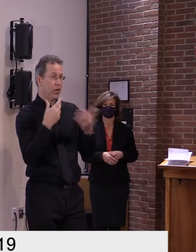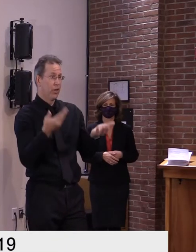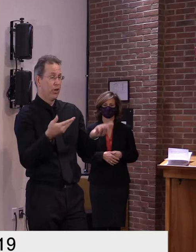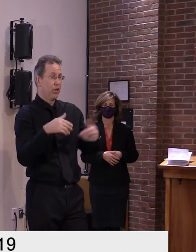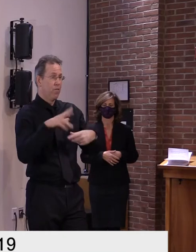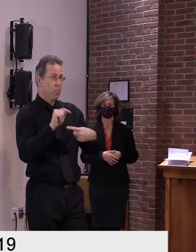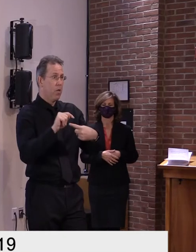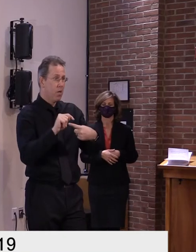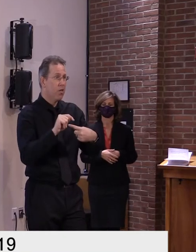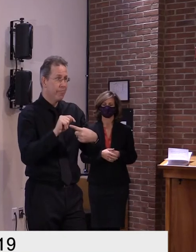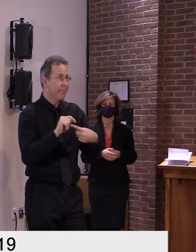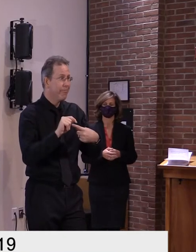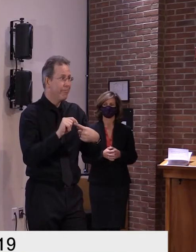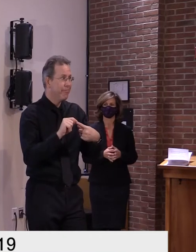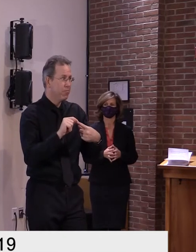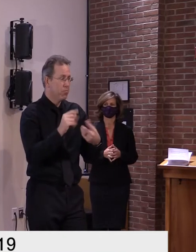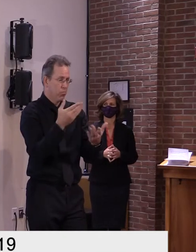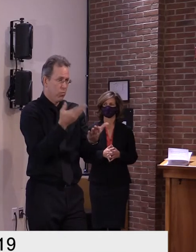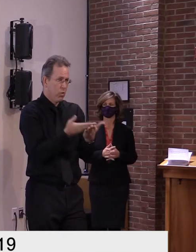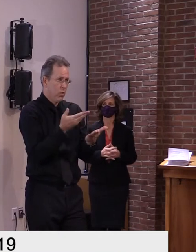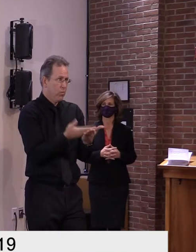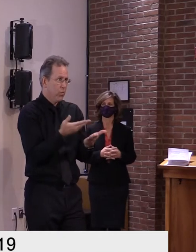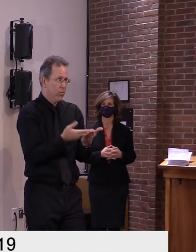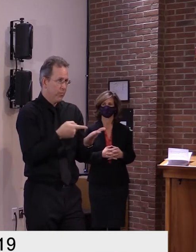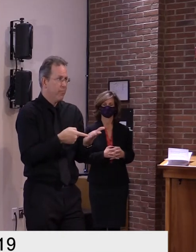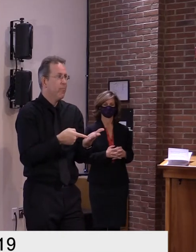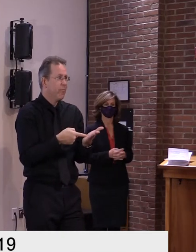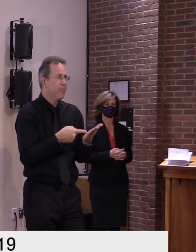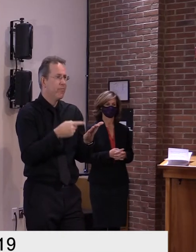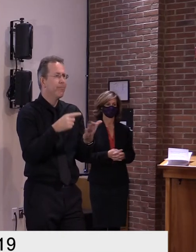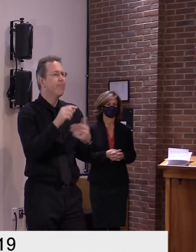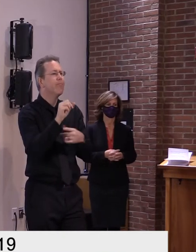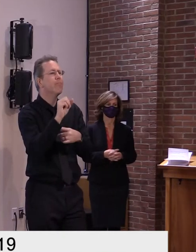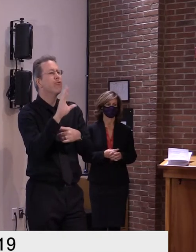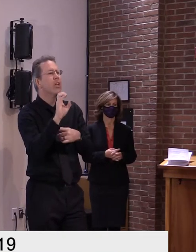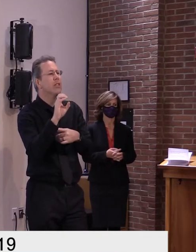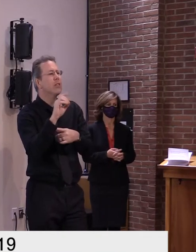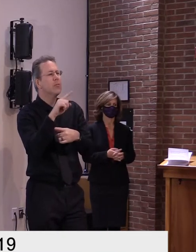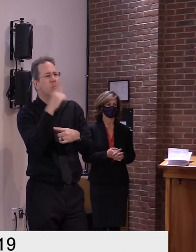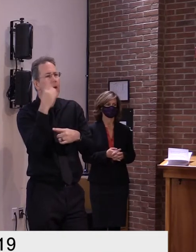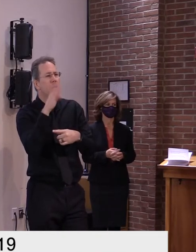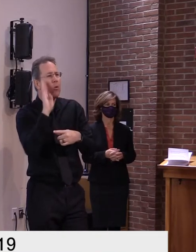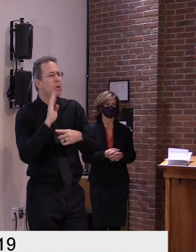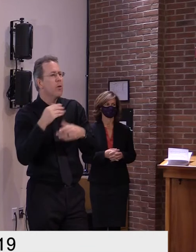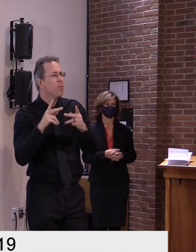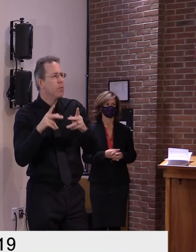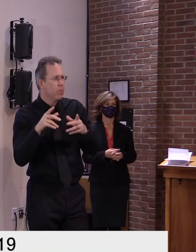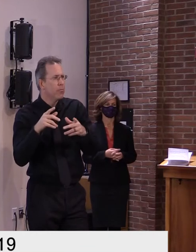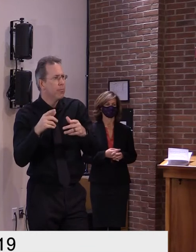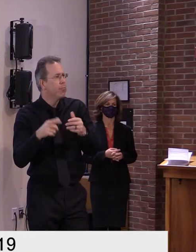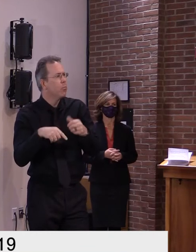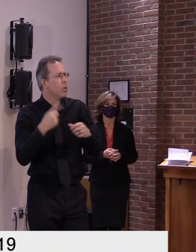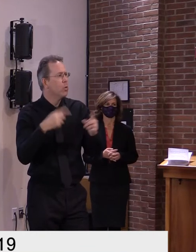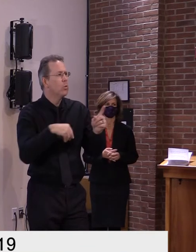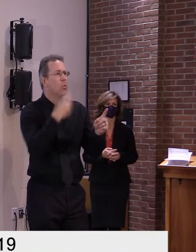know, vaccination rate by race does vary, with whites being the highest rate of uptake. But as